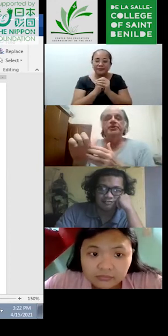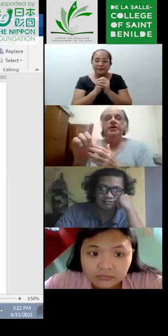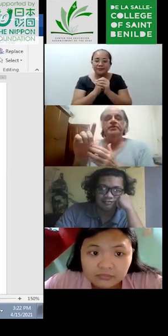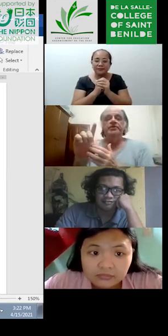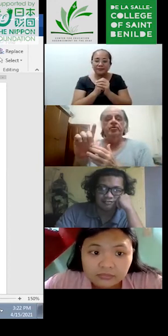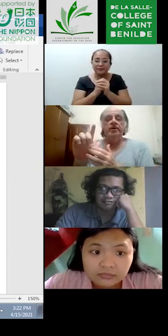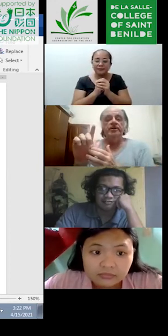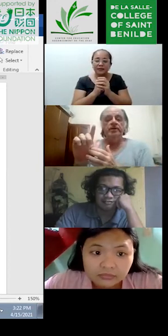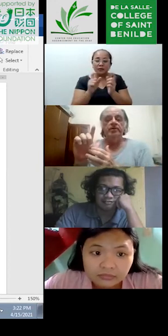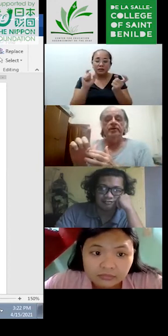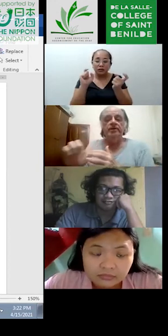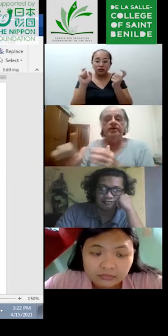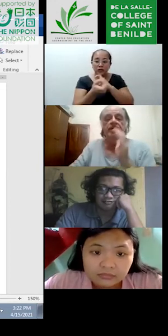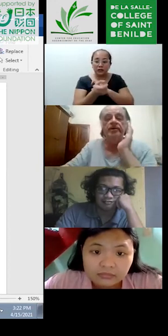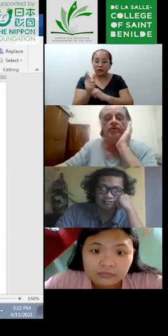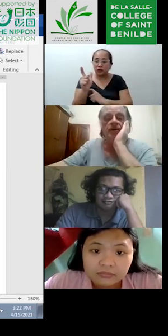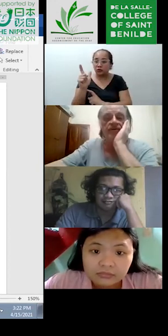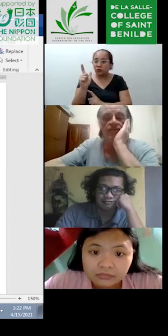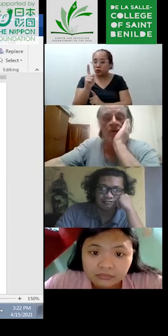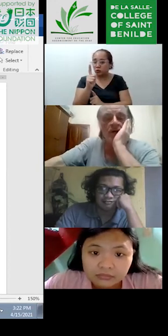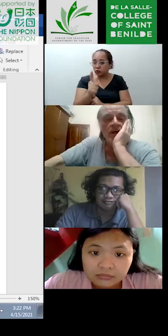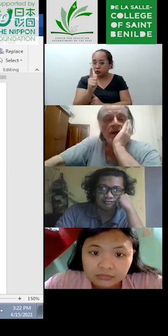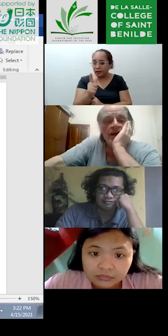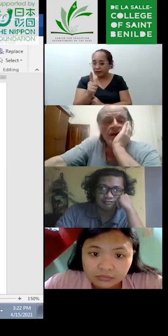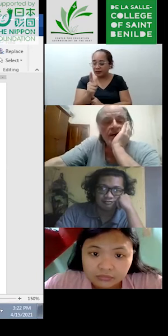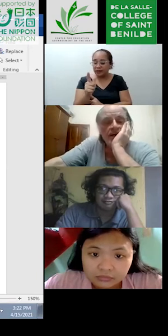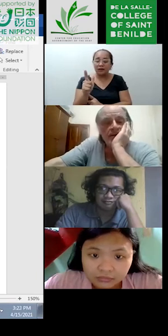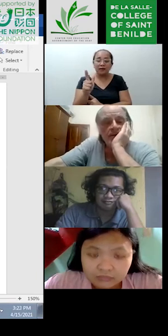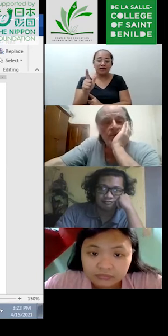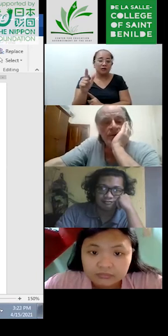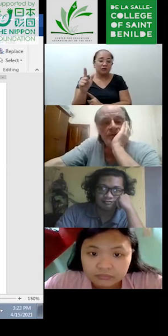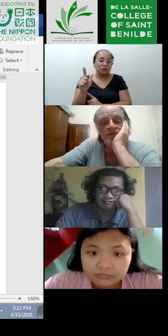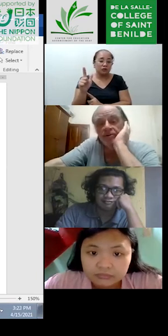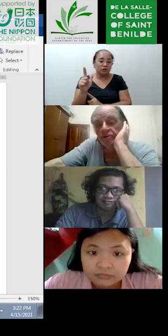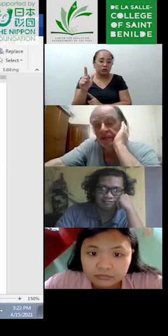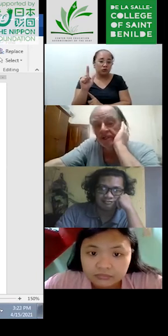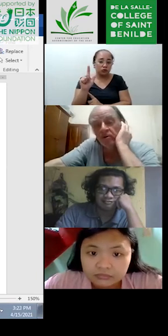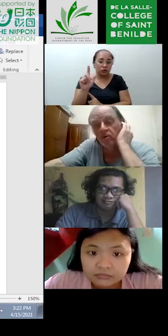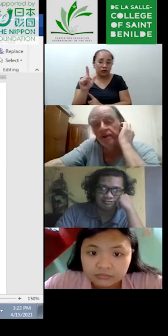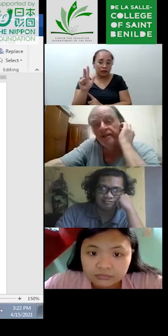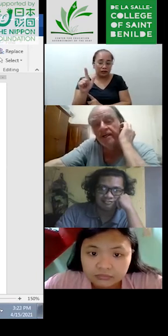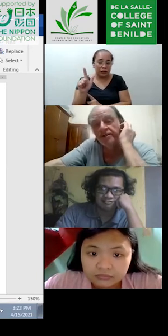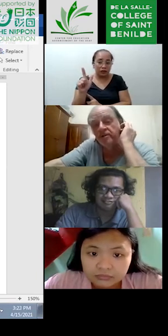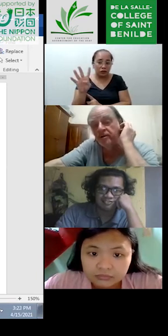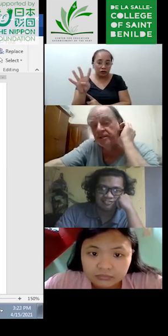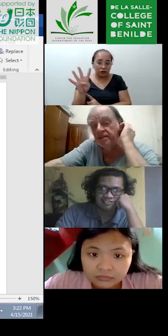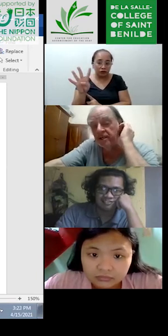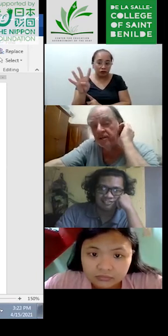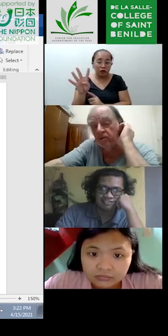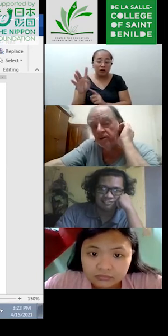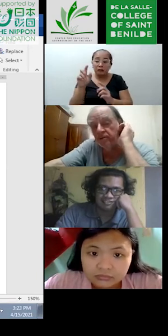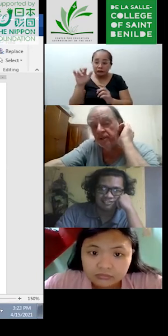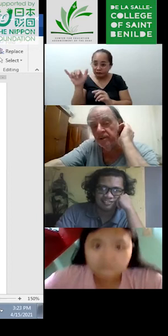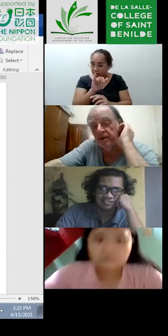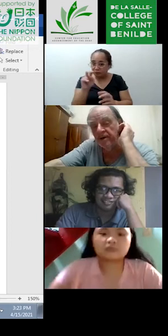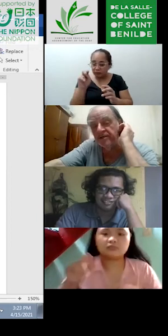when we change 20, 23, and 24, do we just need to change the orientation on the sign,